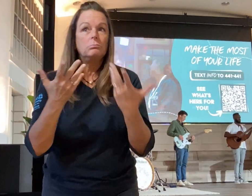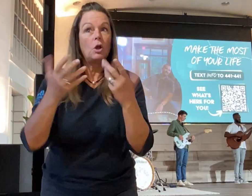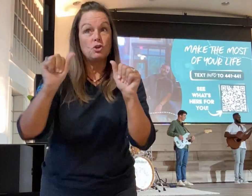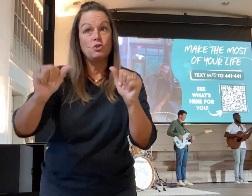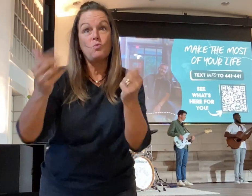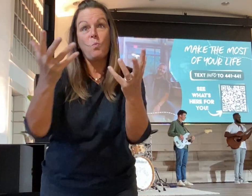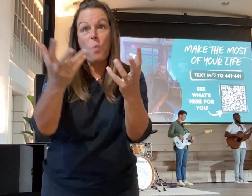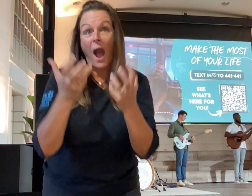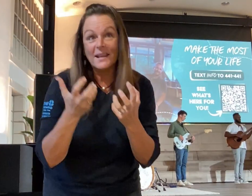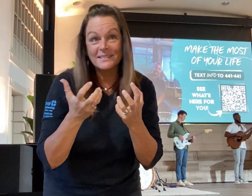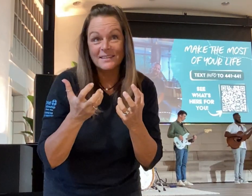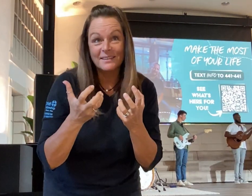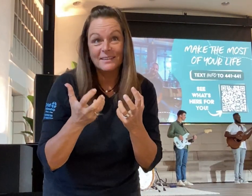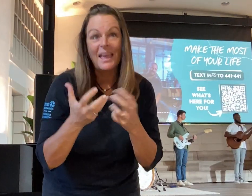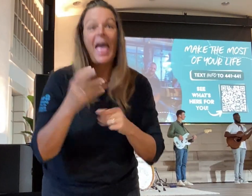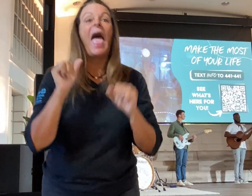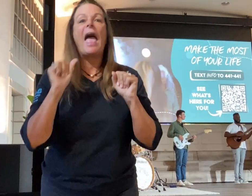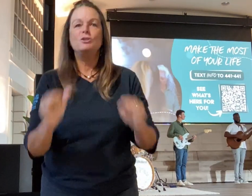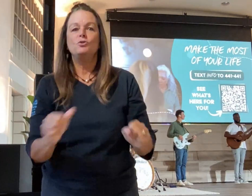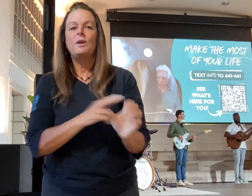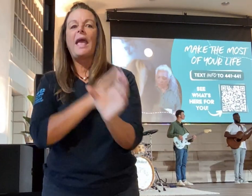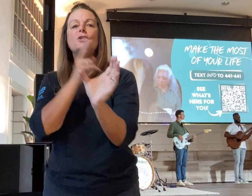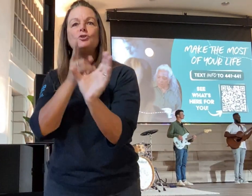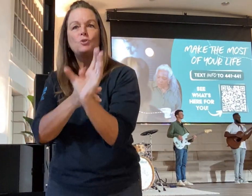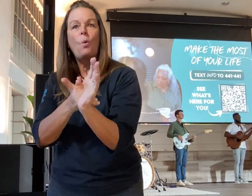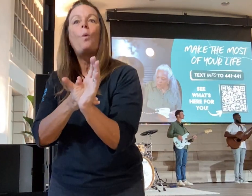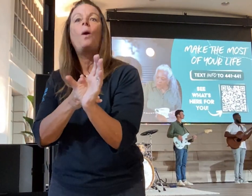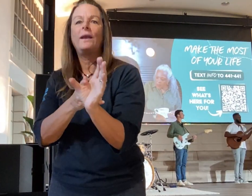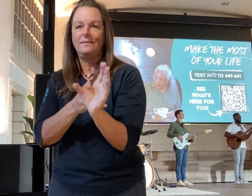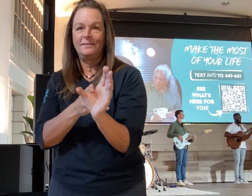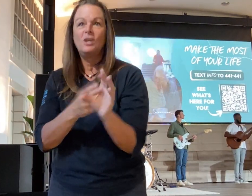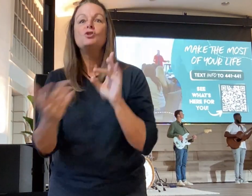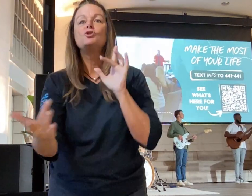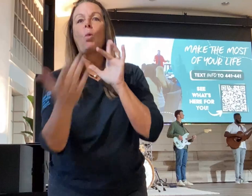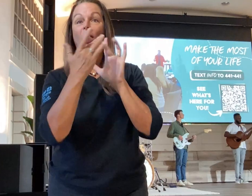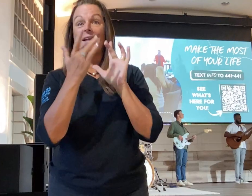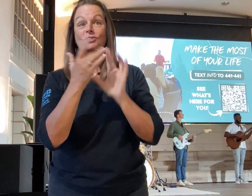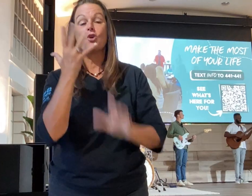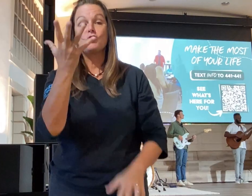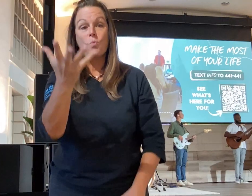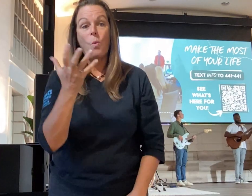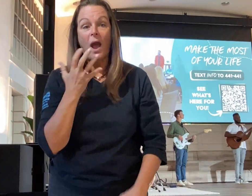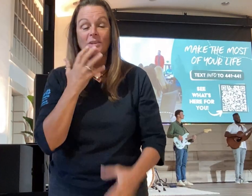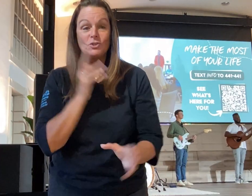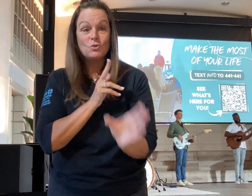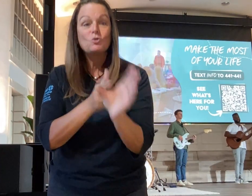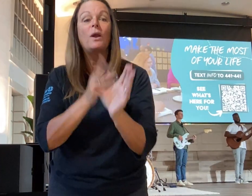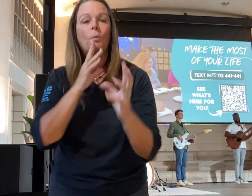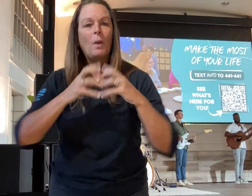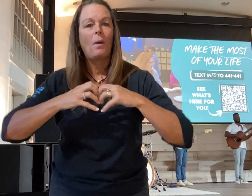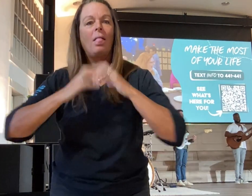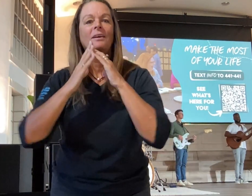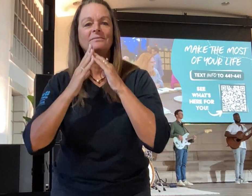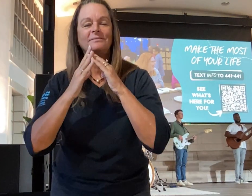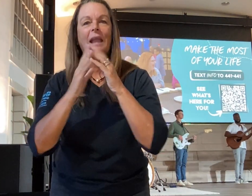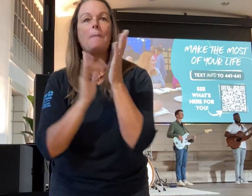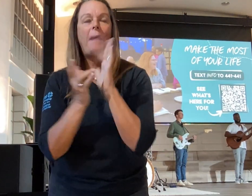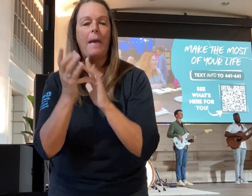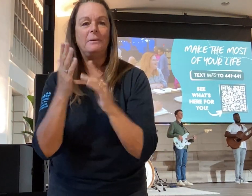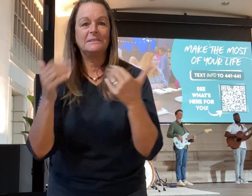a little bit about who you are so that we connect with you and help you take that next step here in our church. Sound